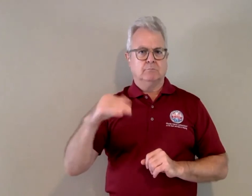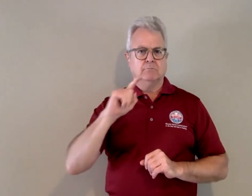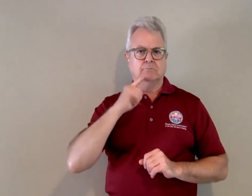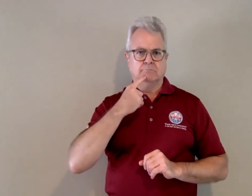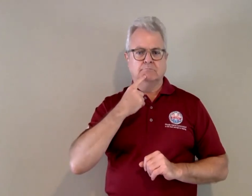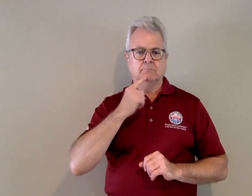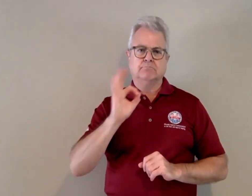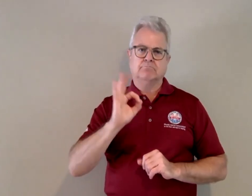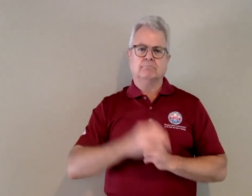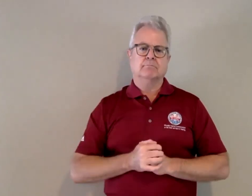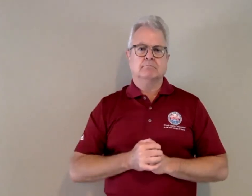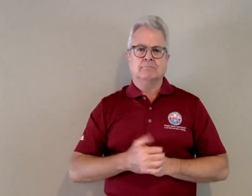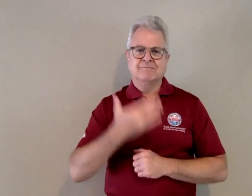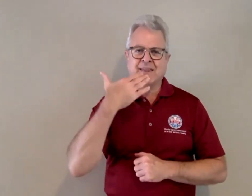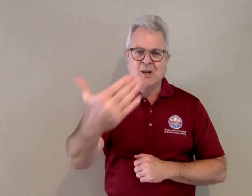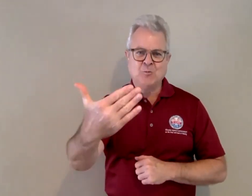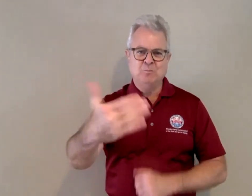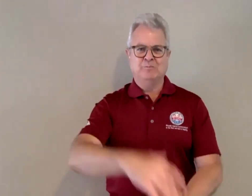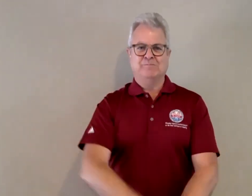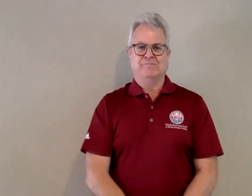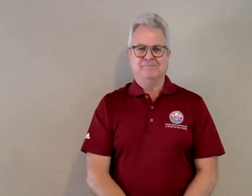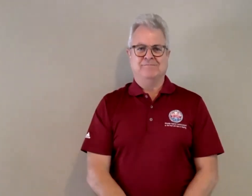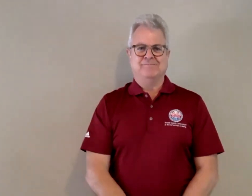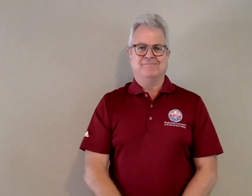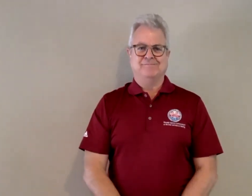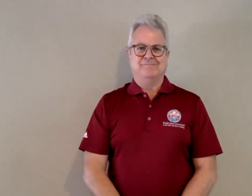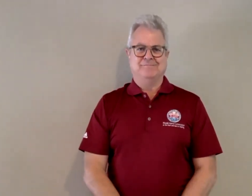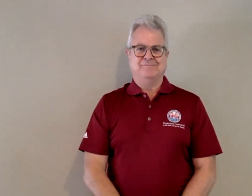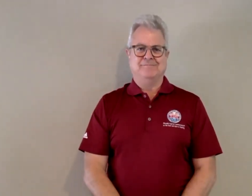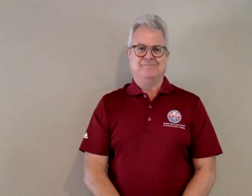not funny. It's a serious, serious situation. Thank you so much.